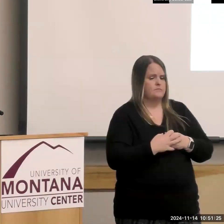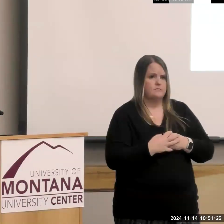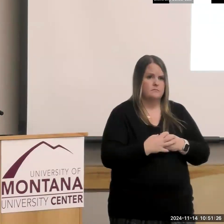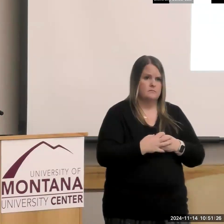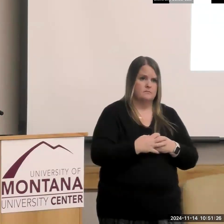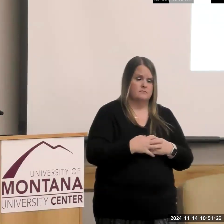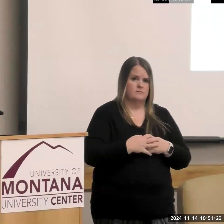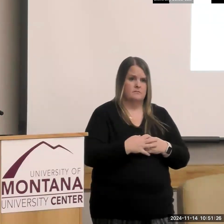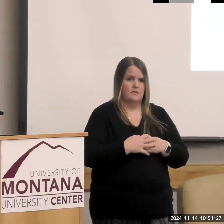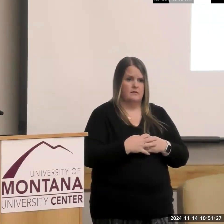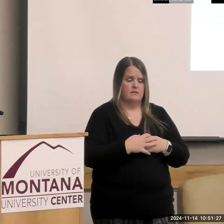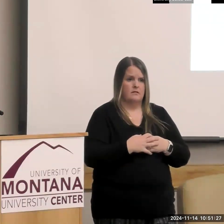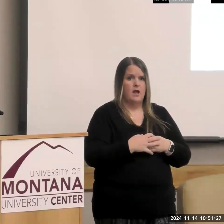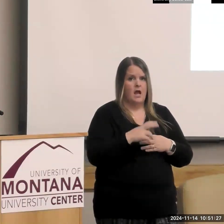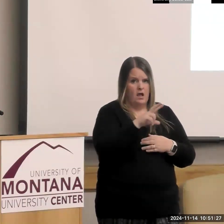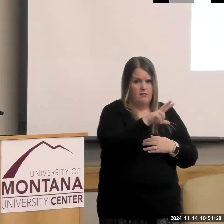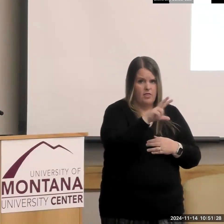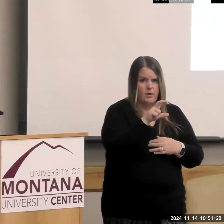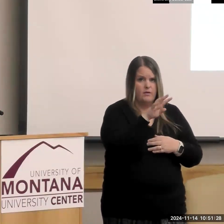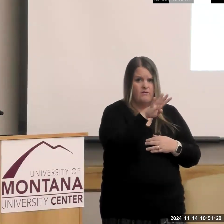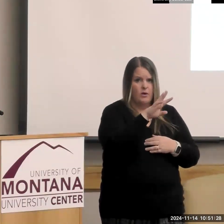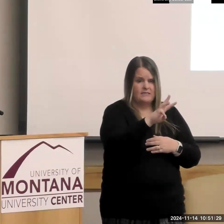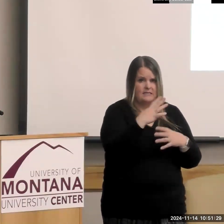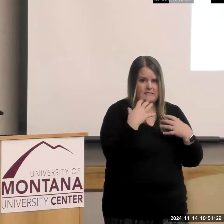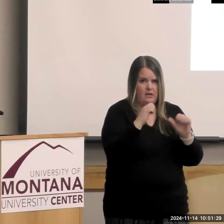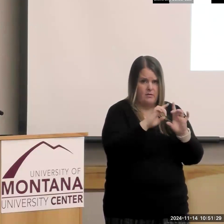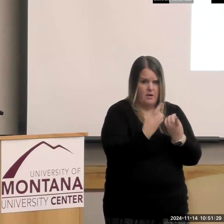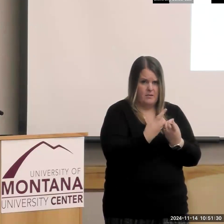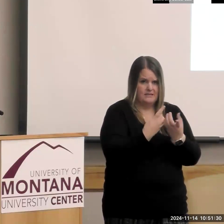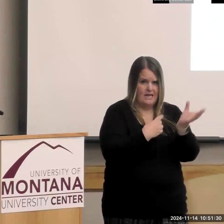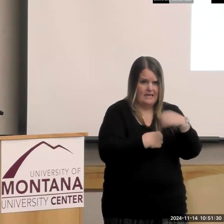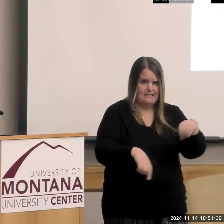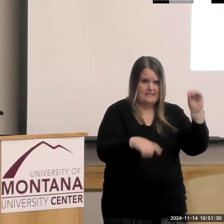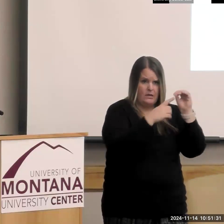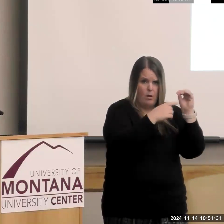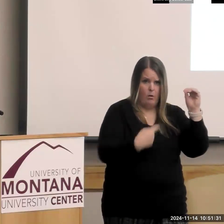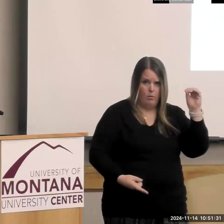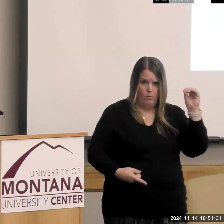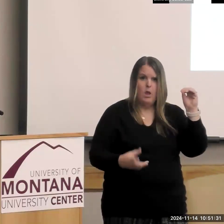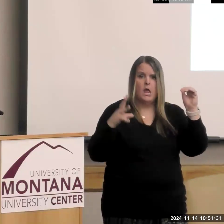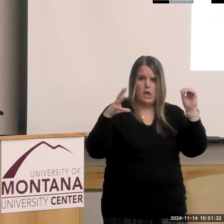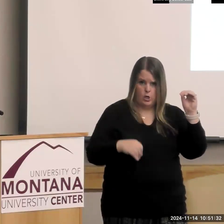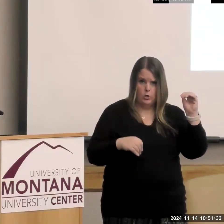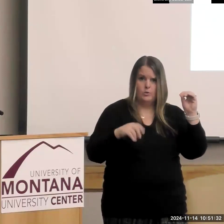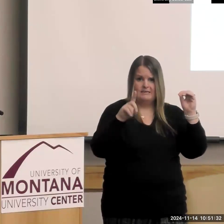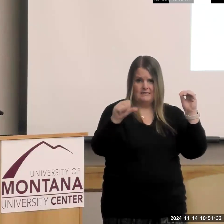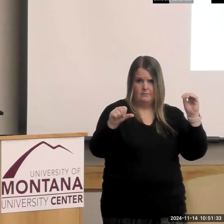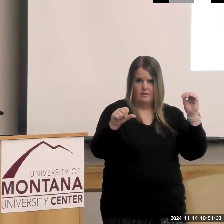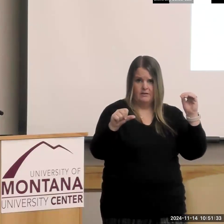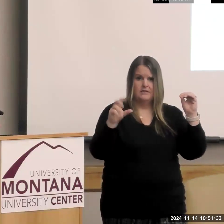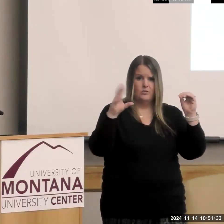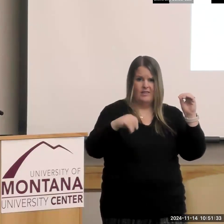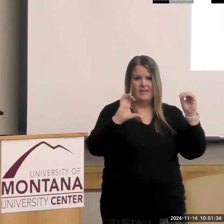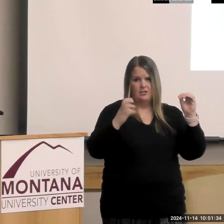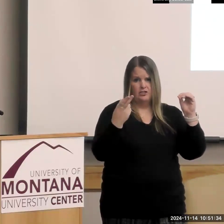0 of 346 health departments of that university included disabilities in their child demographics. All right,